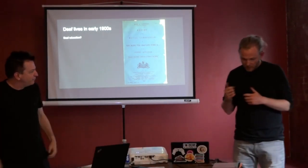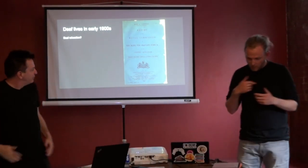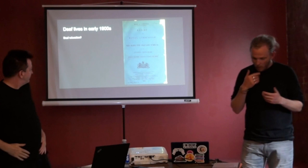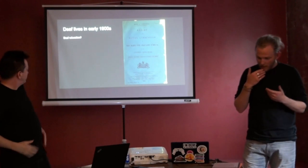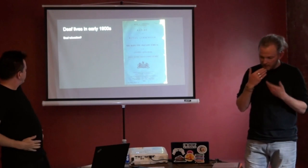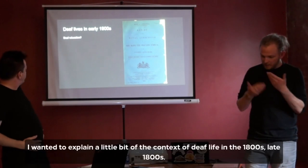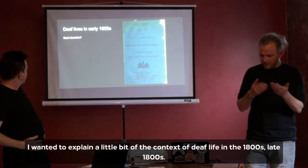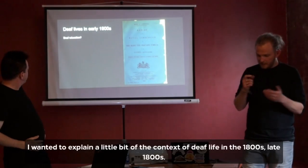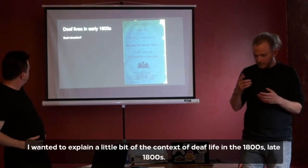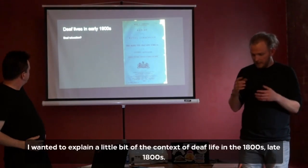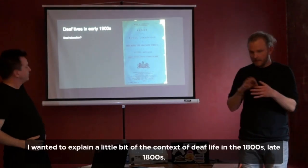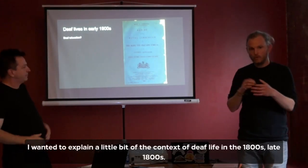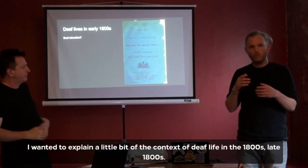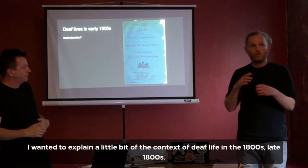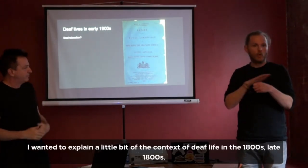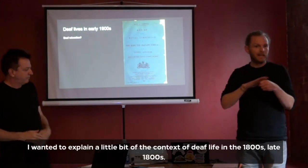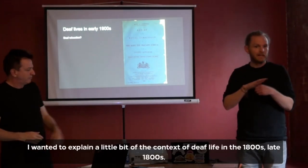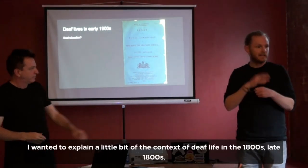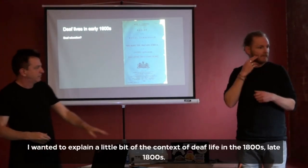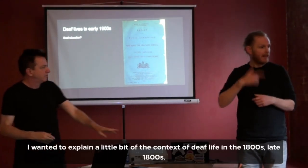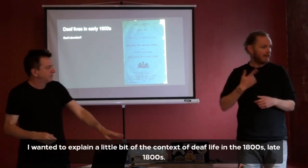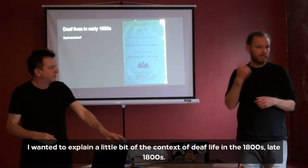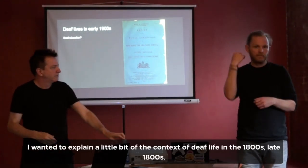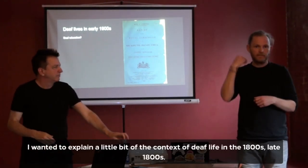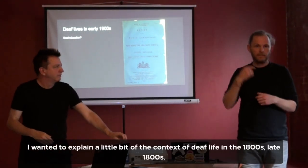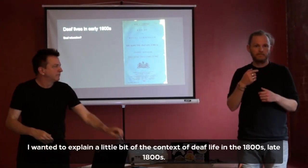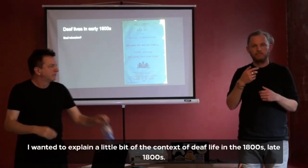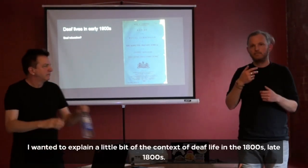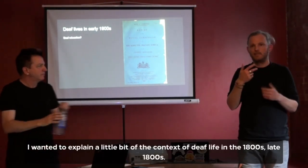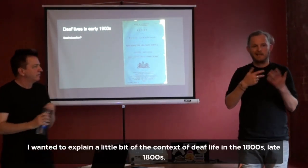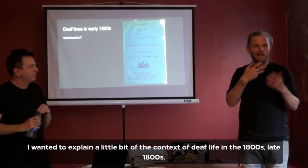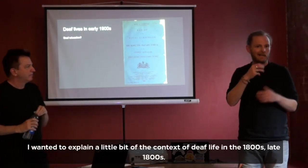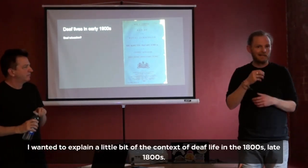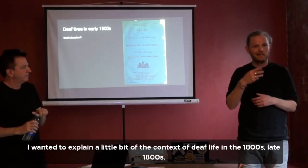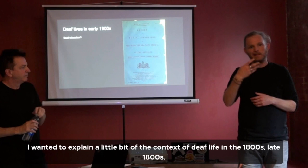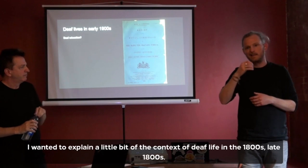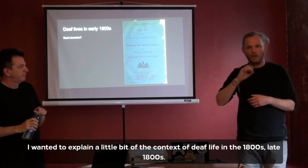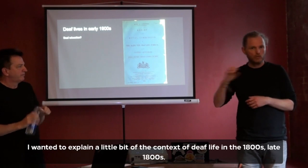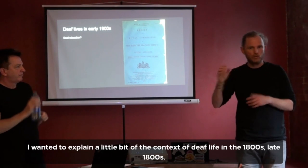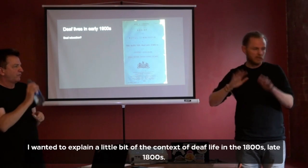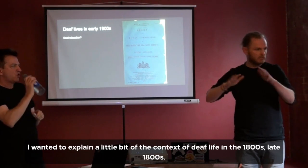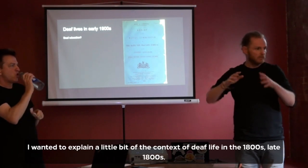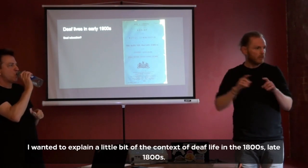Yeah. So I wanted to explain a little bit of the context of deaf life in the 1800s,